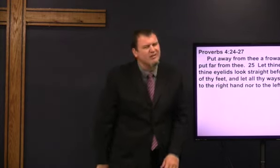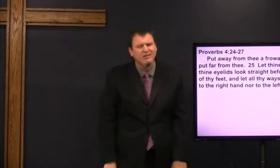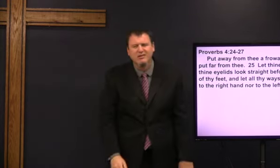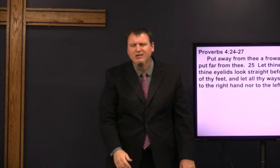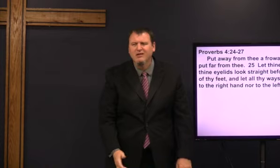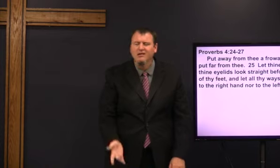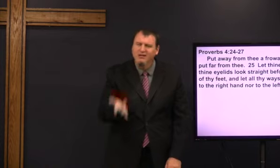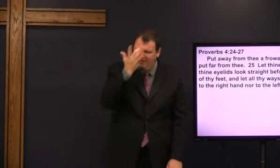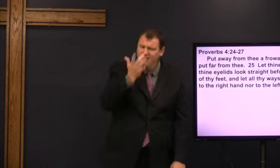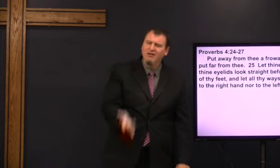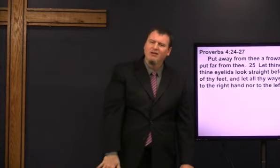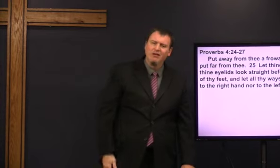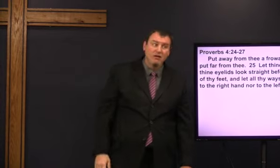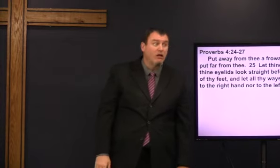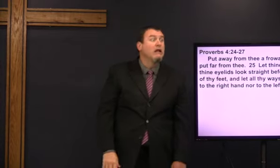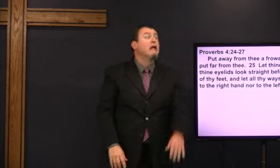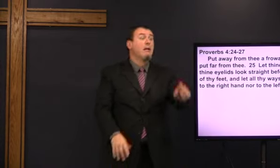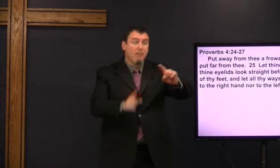No, of course not.